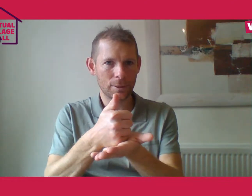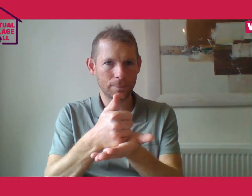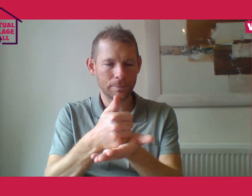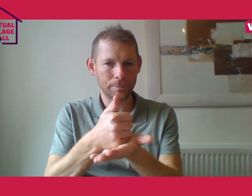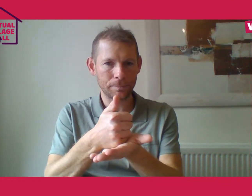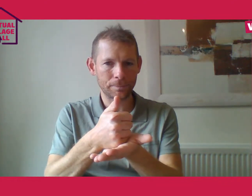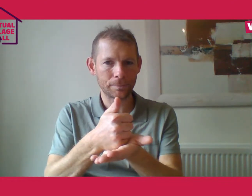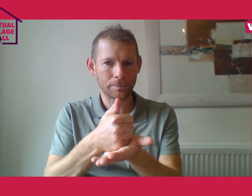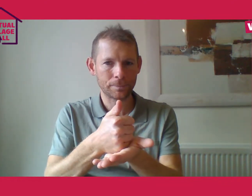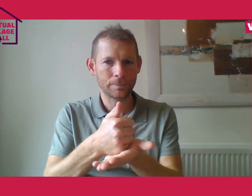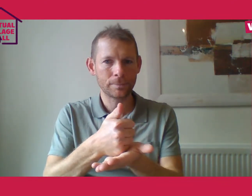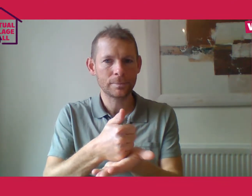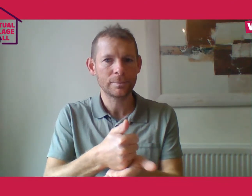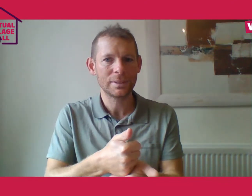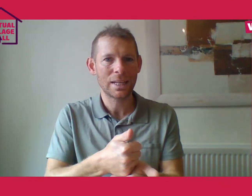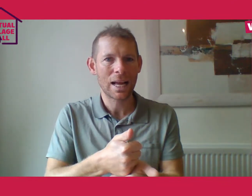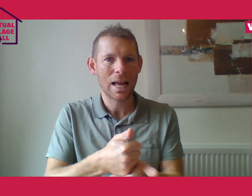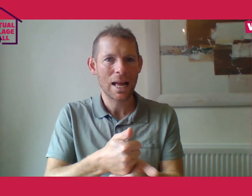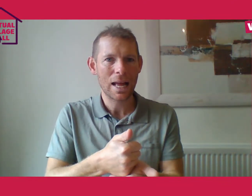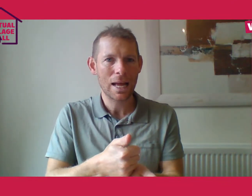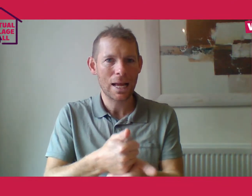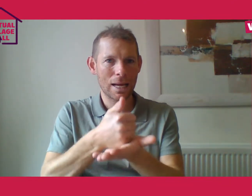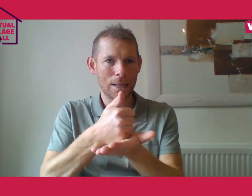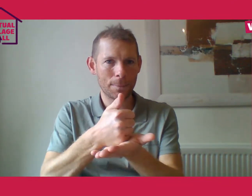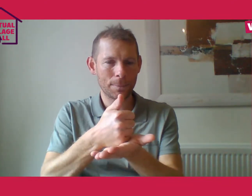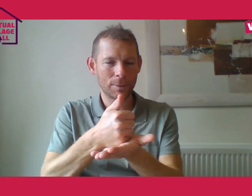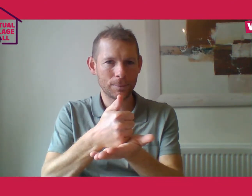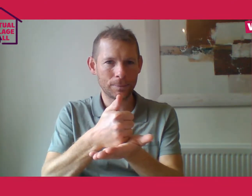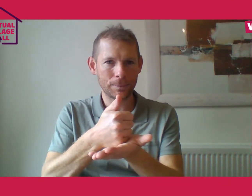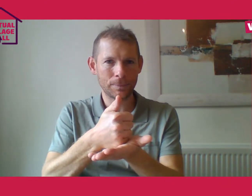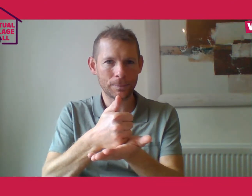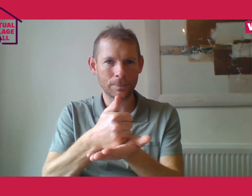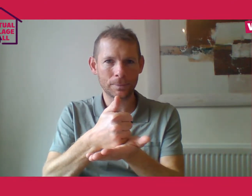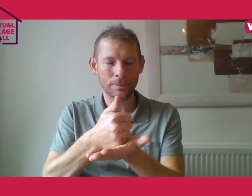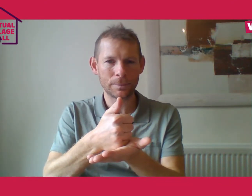This is the sign for help. Help.